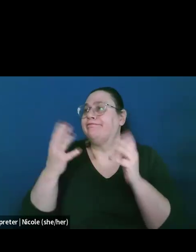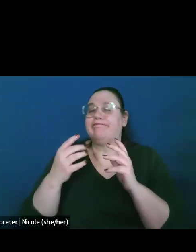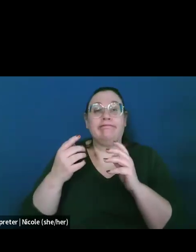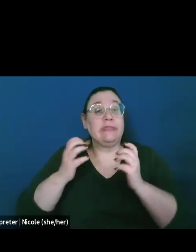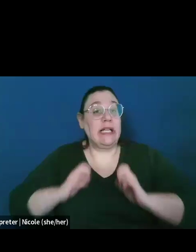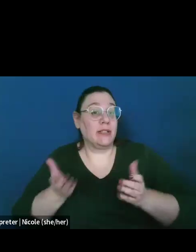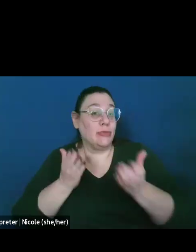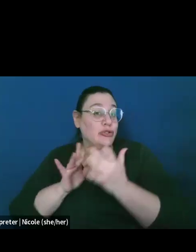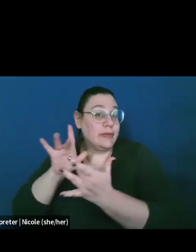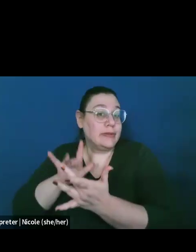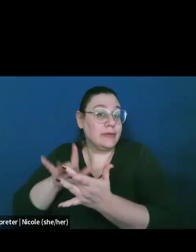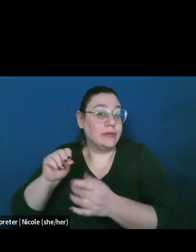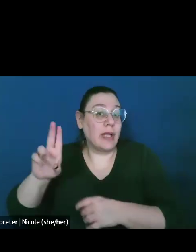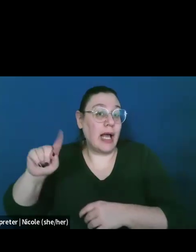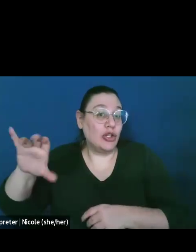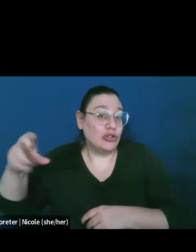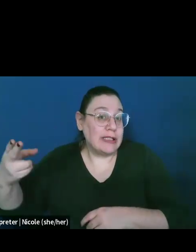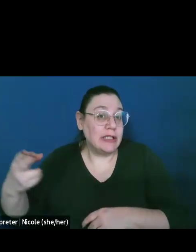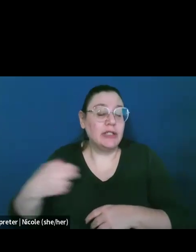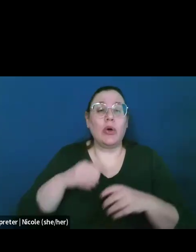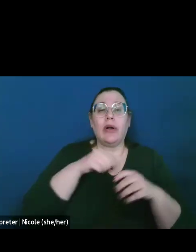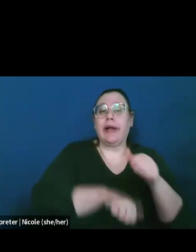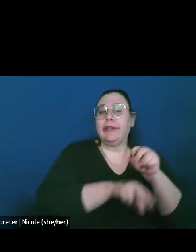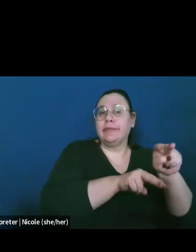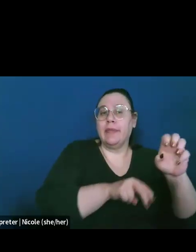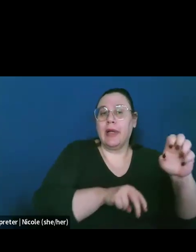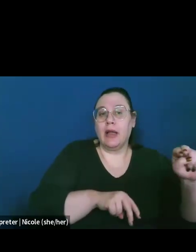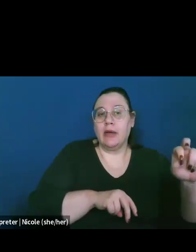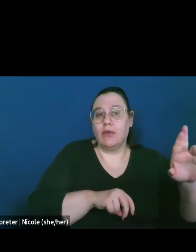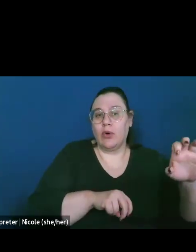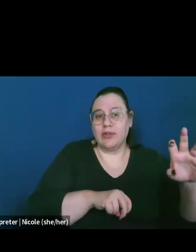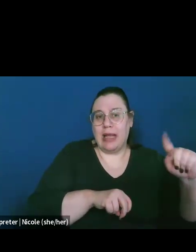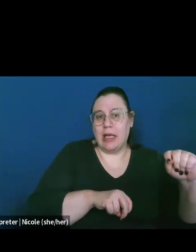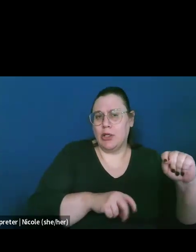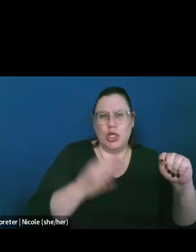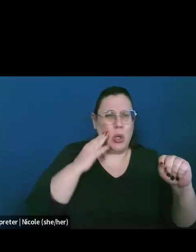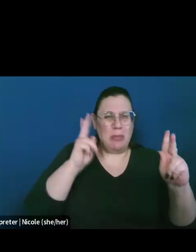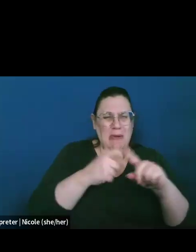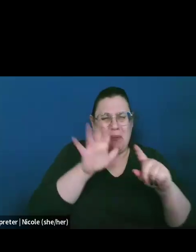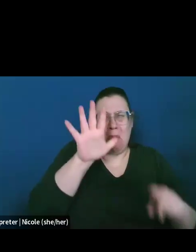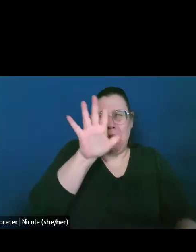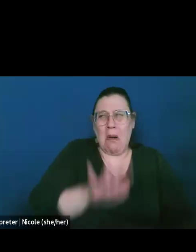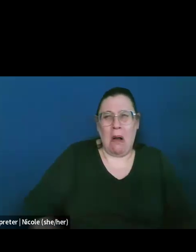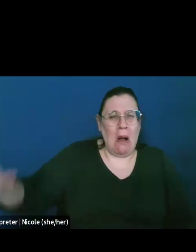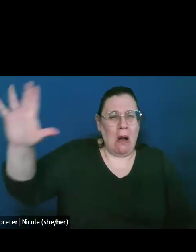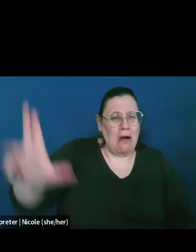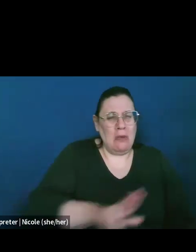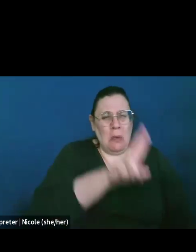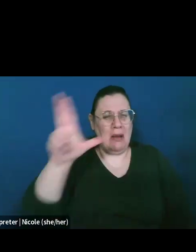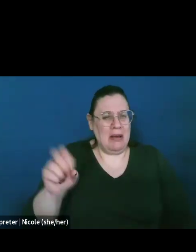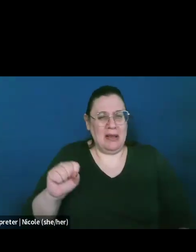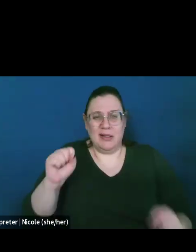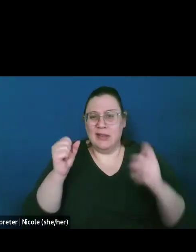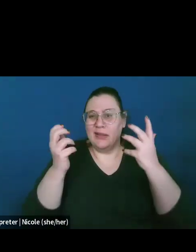service outreach or in the enforcement wing, you probably know people from across the country. These folks could be